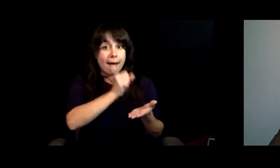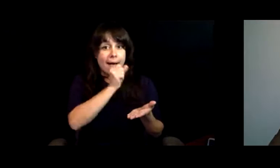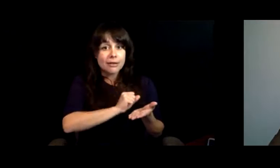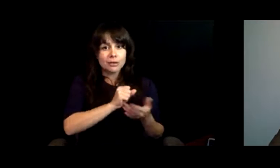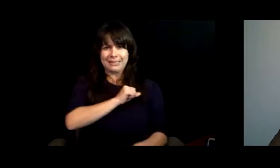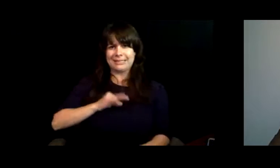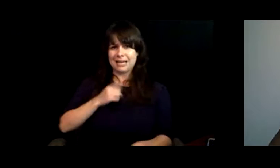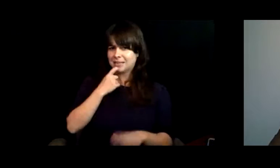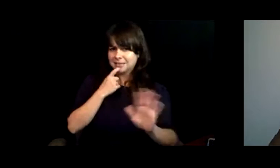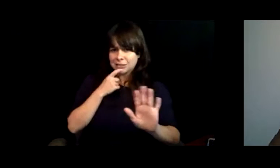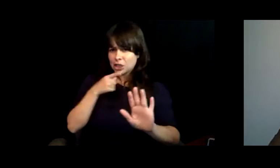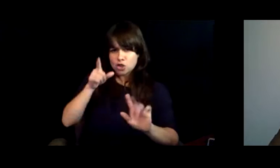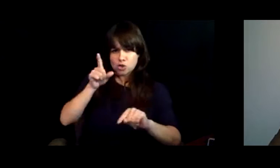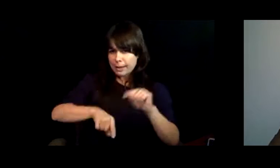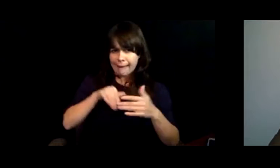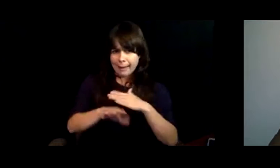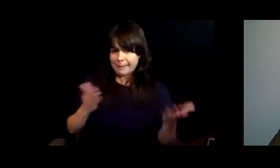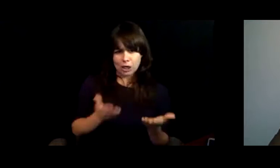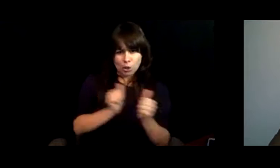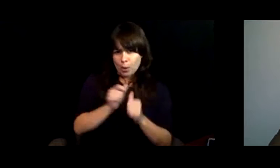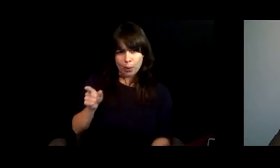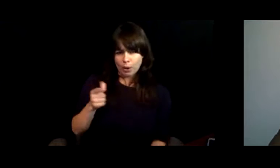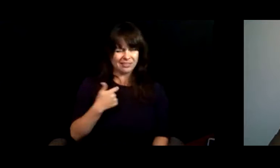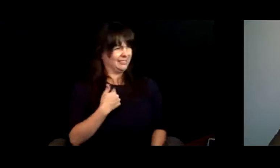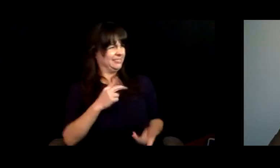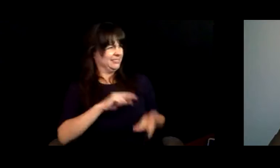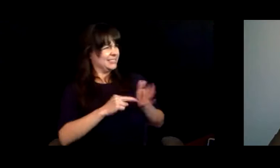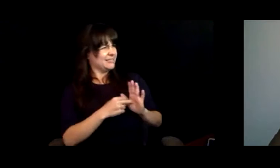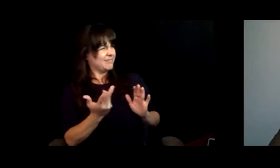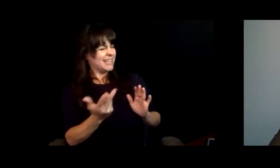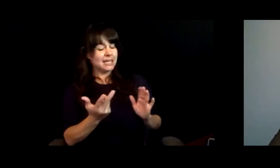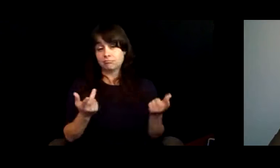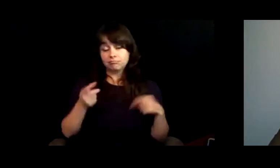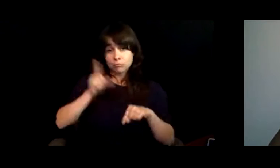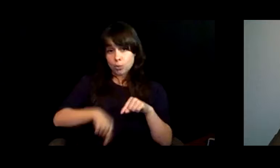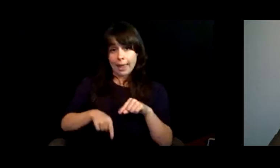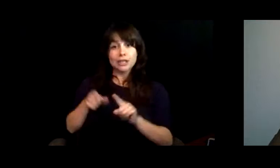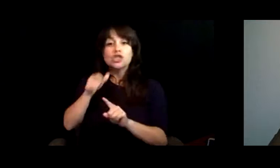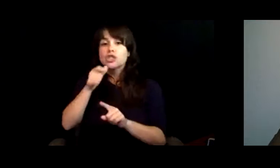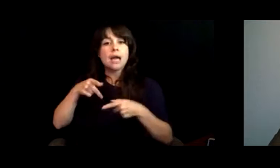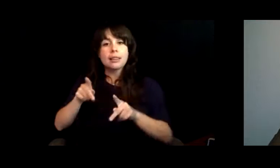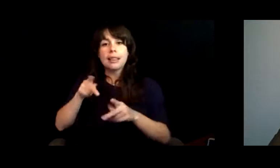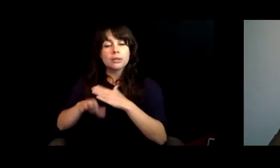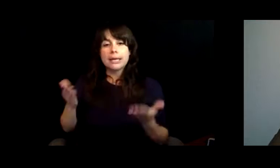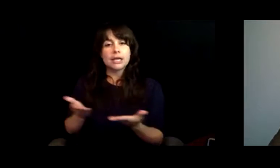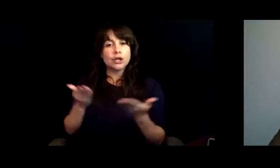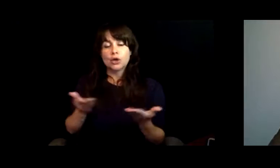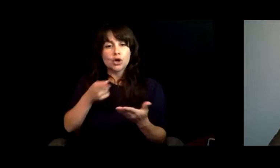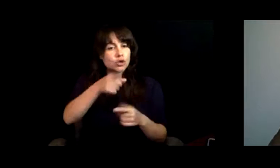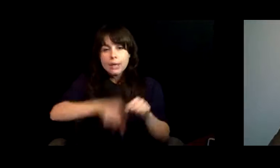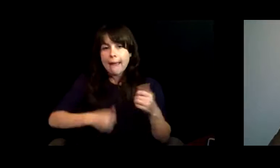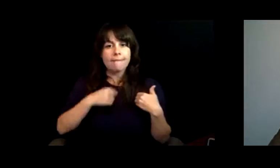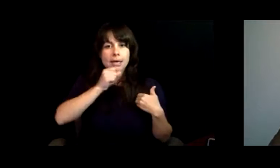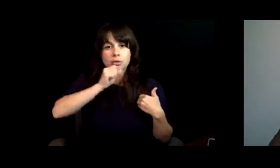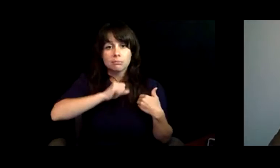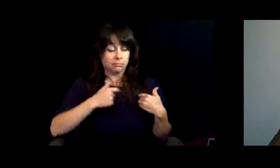member said, "You can't be in here with her." So what do you mean I can't be in here with her? I said, "You can't be in here. She's not allowed to be in here. And you can't have ice cream." I said, "I'm